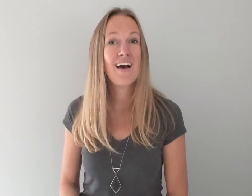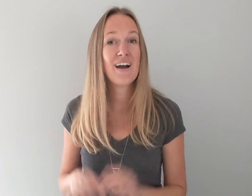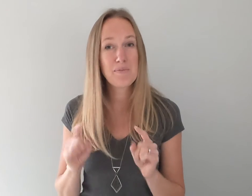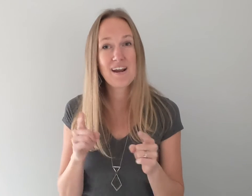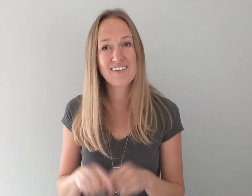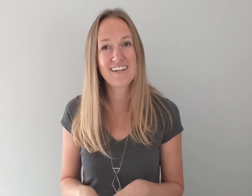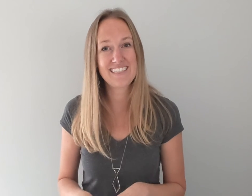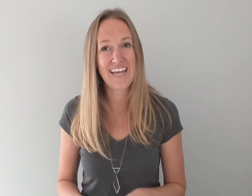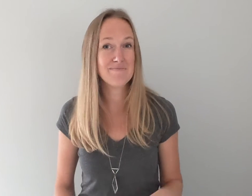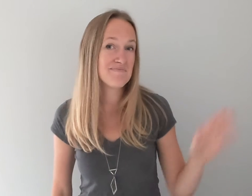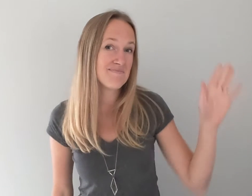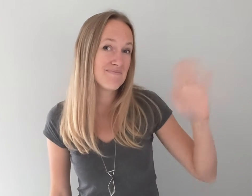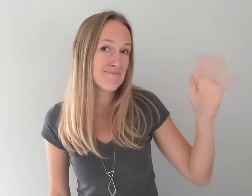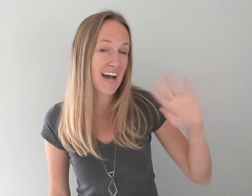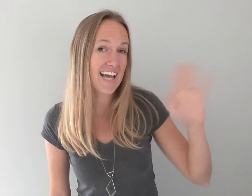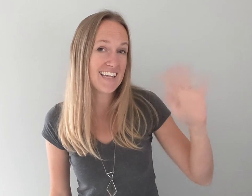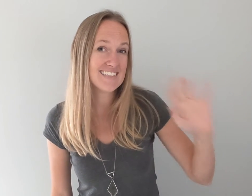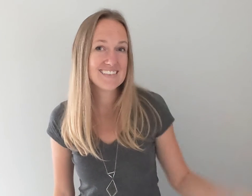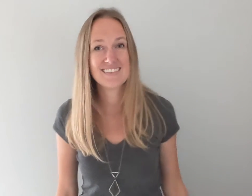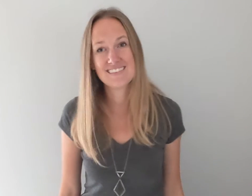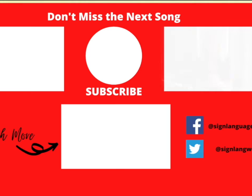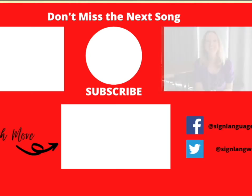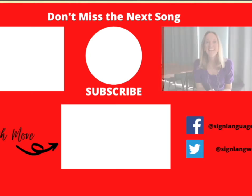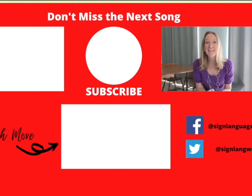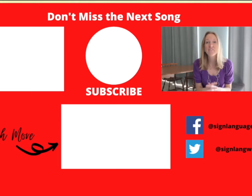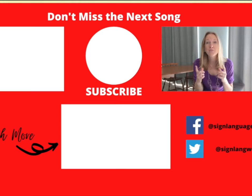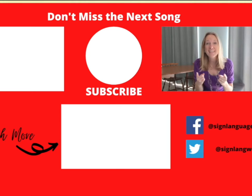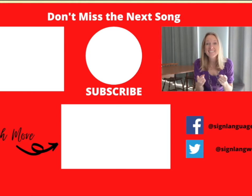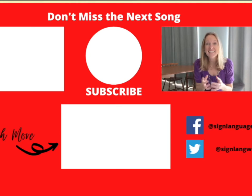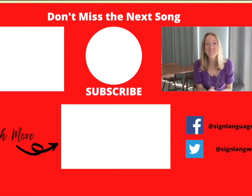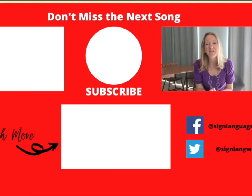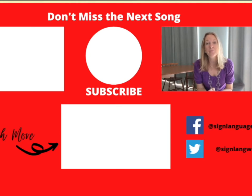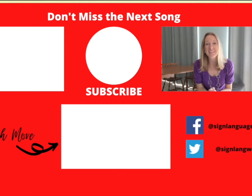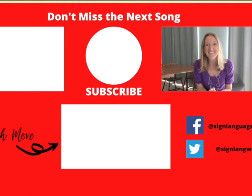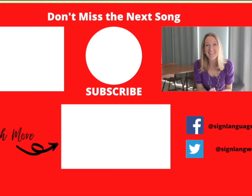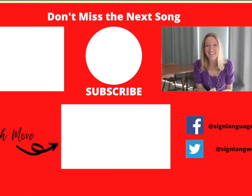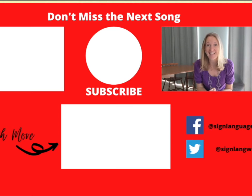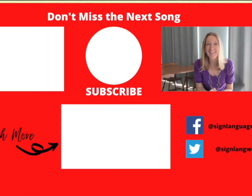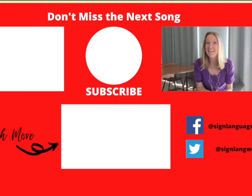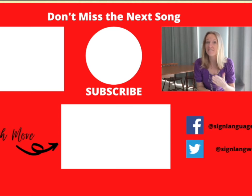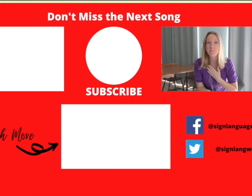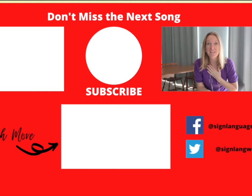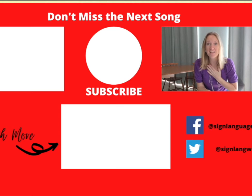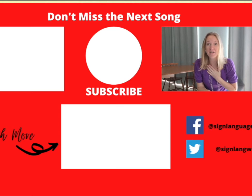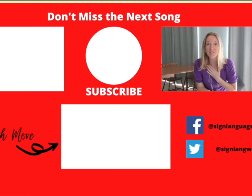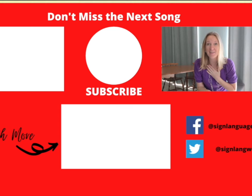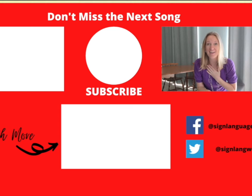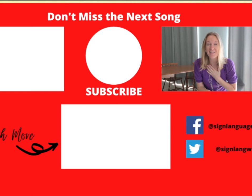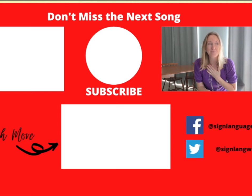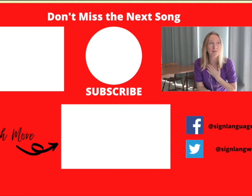hope you're having a great day. Bye. If you liked today's video, please click like. It gives me the encouragement I need to make